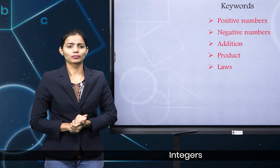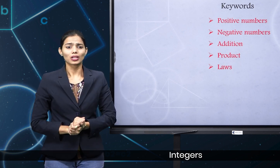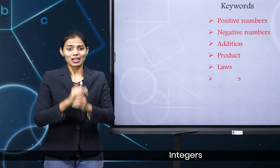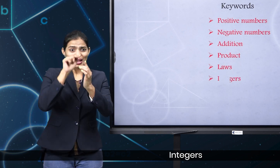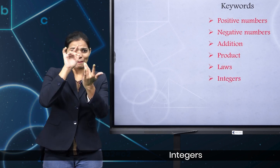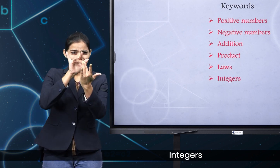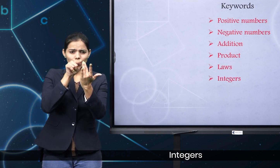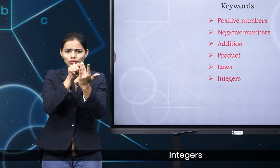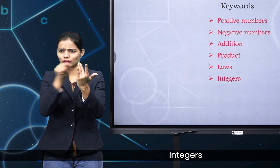integers,